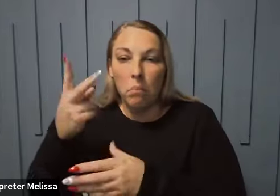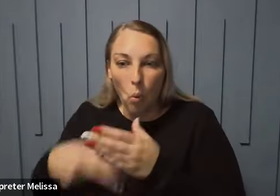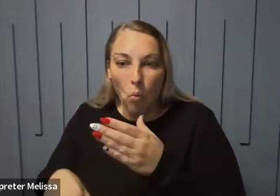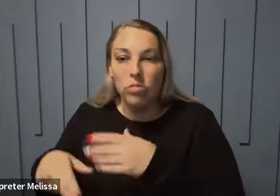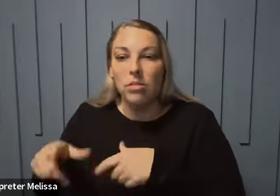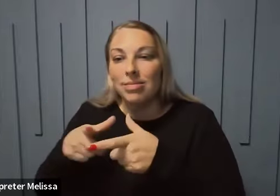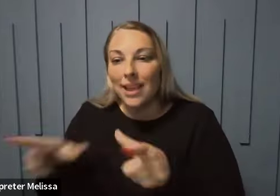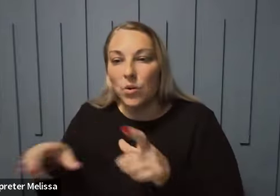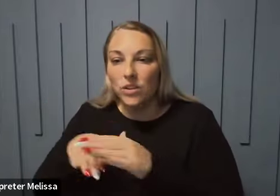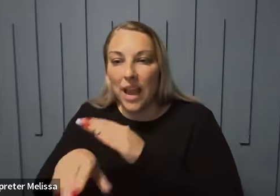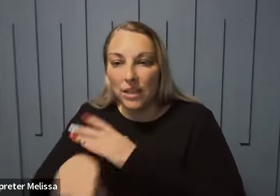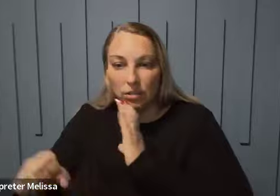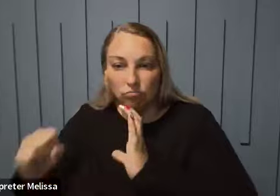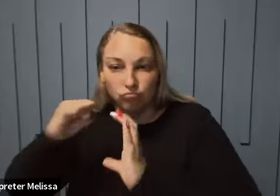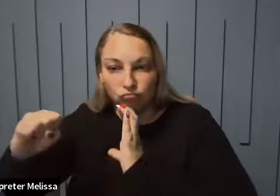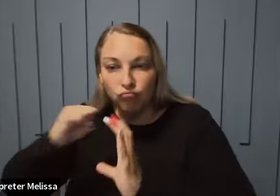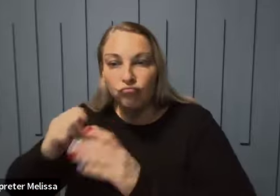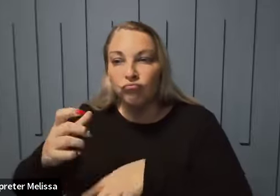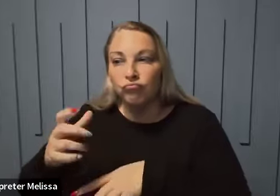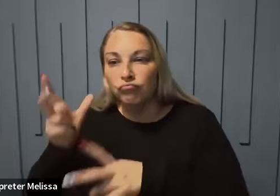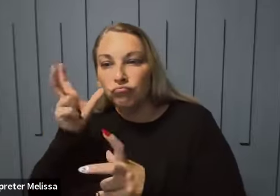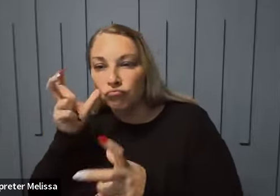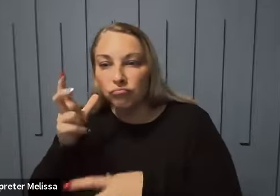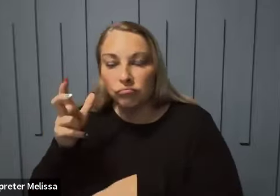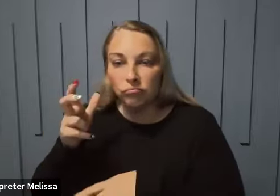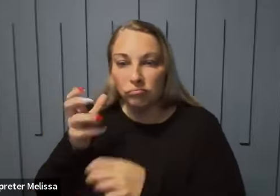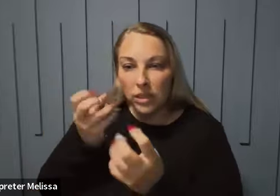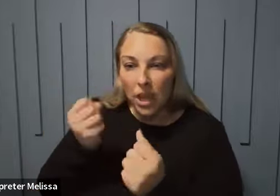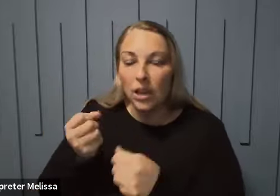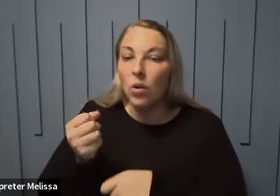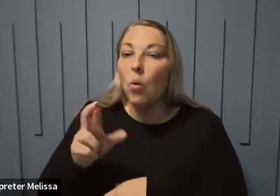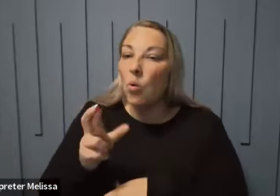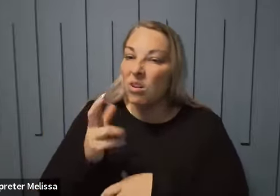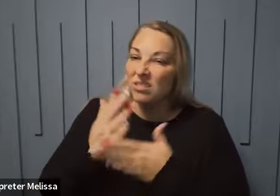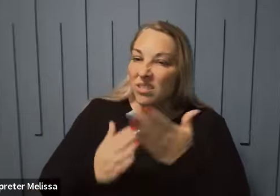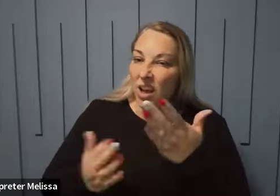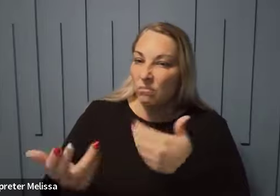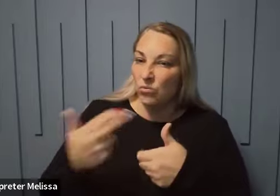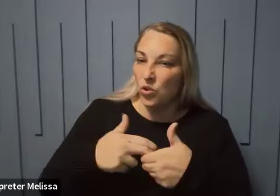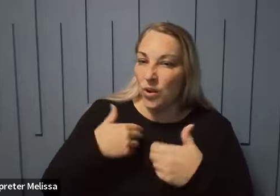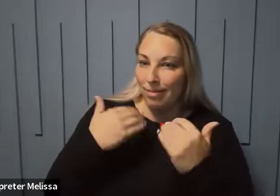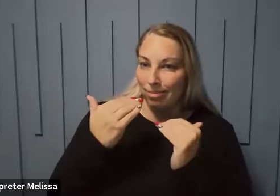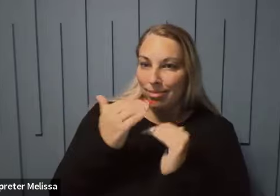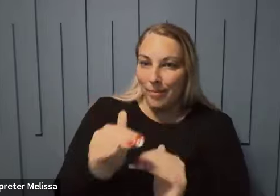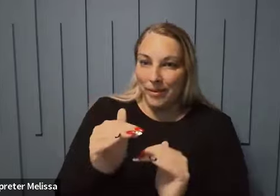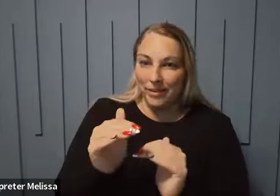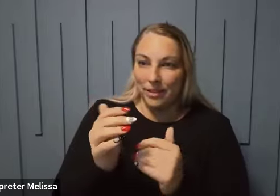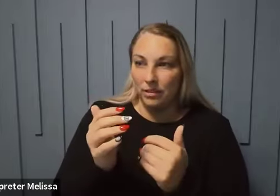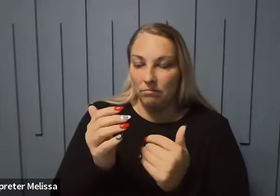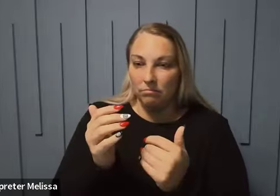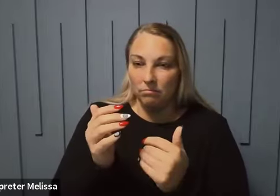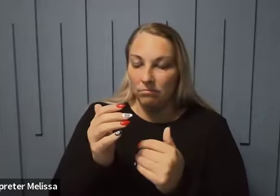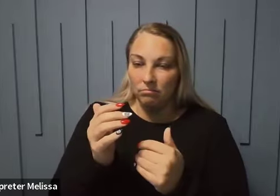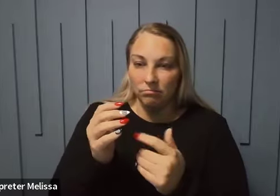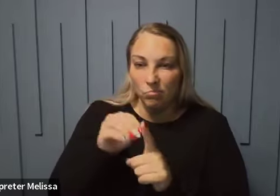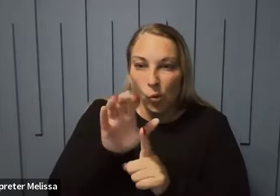both ASL and English, or limited access to either language. They've had limited to no access